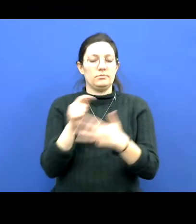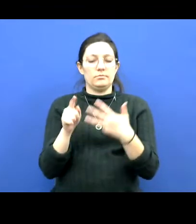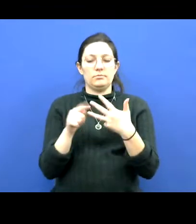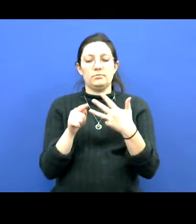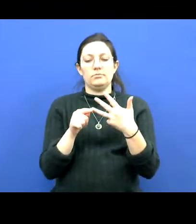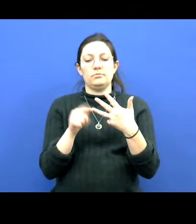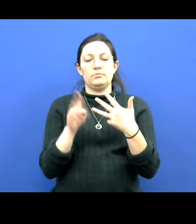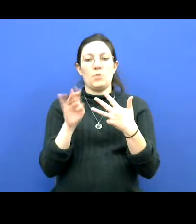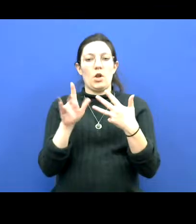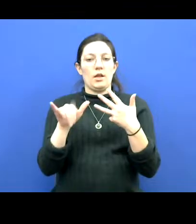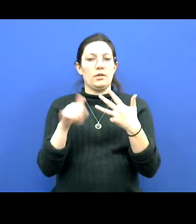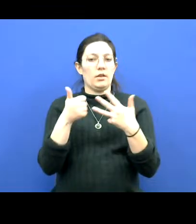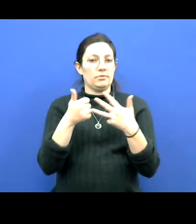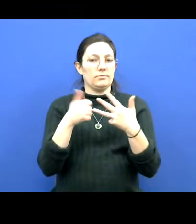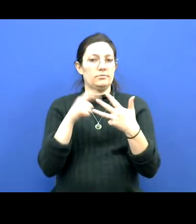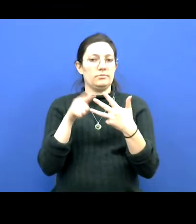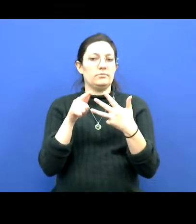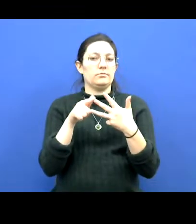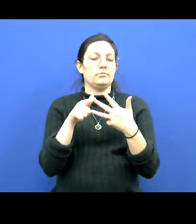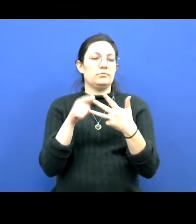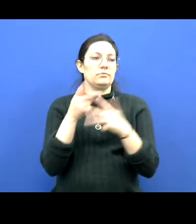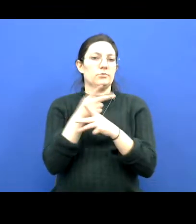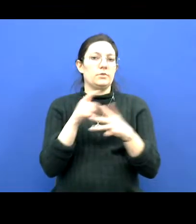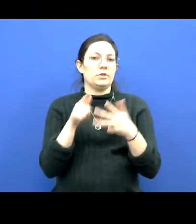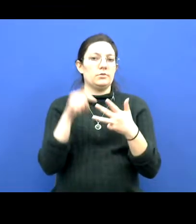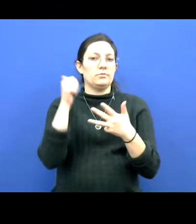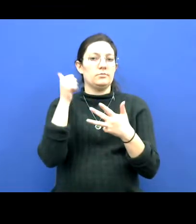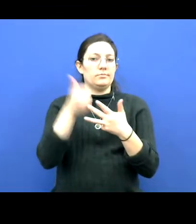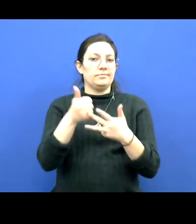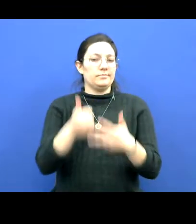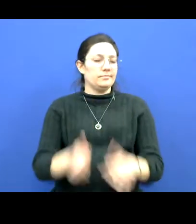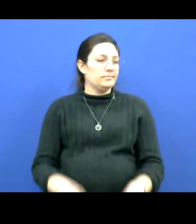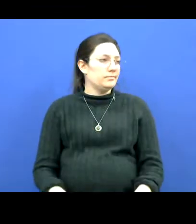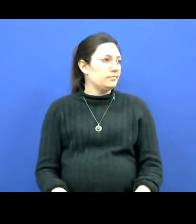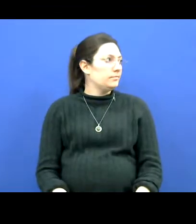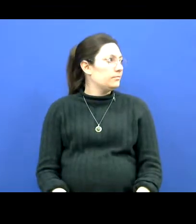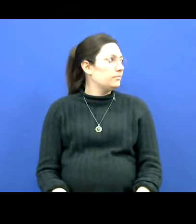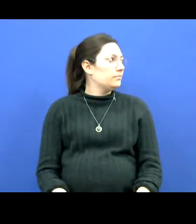Councilmember Barley, Aye. Supervisor Schultz. Aye.